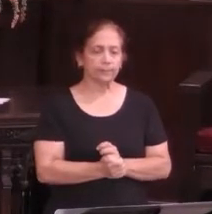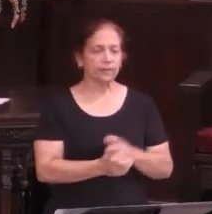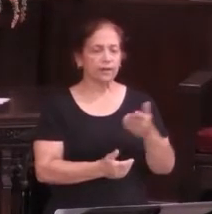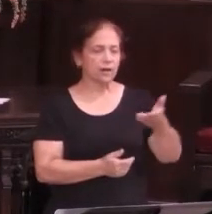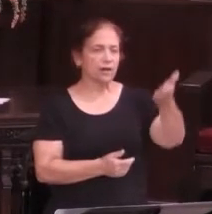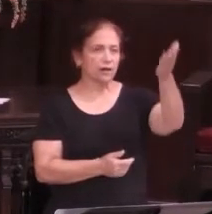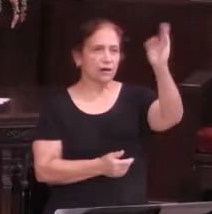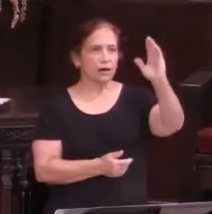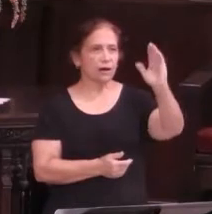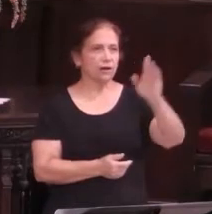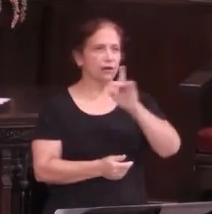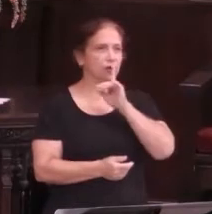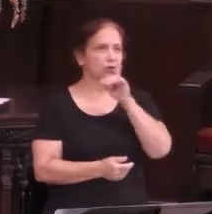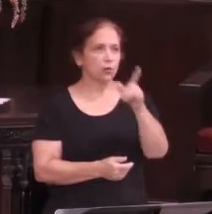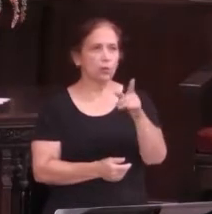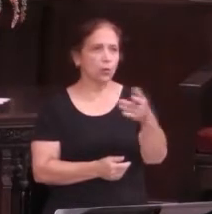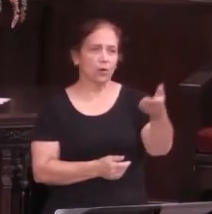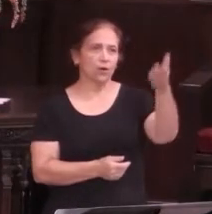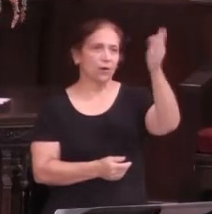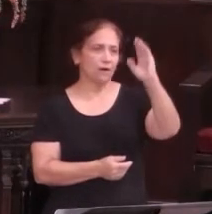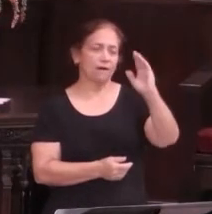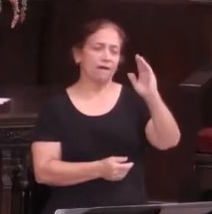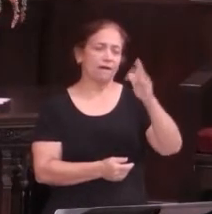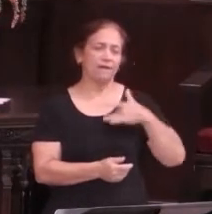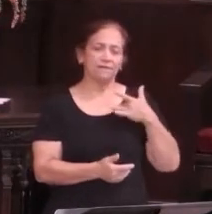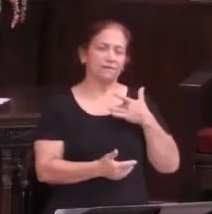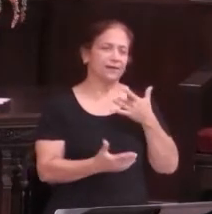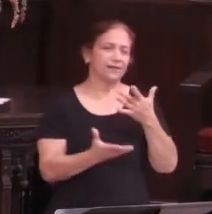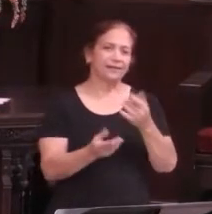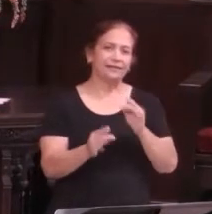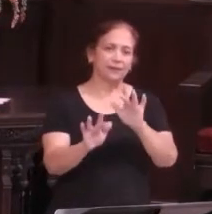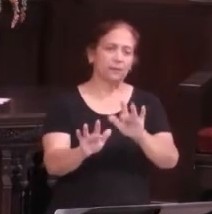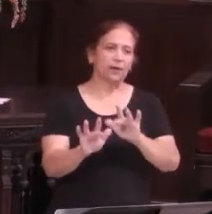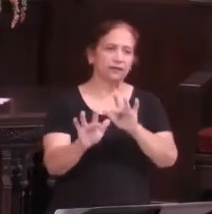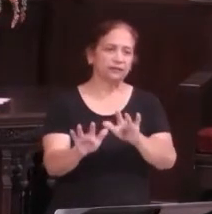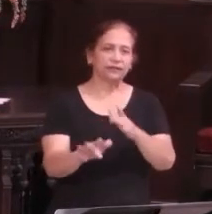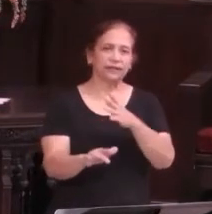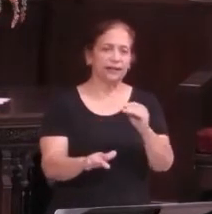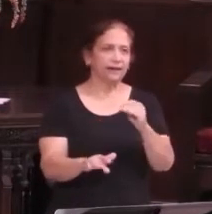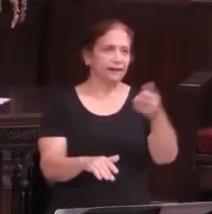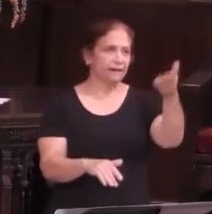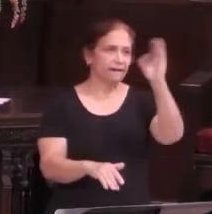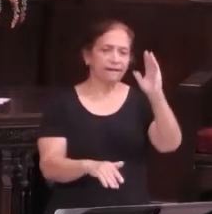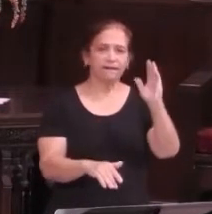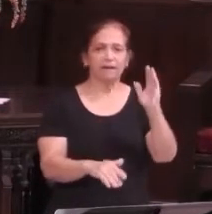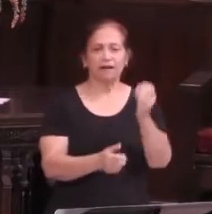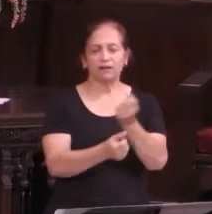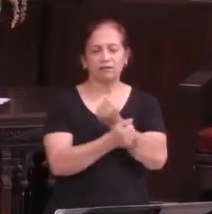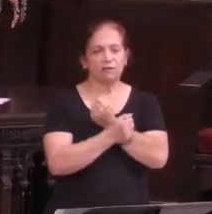God, you are a God of compassion and a God of love.